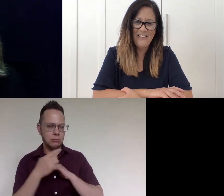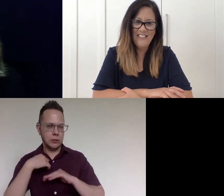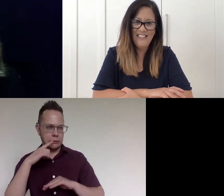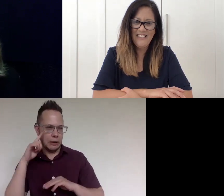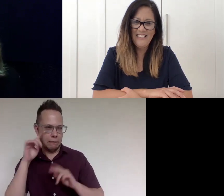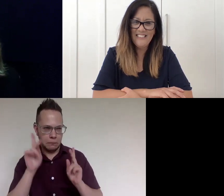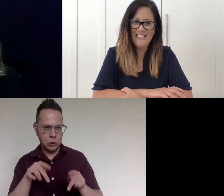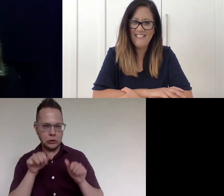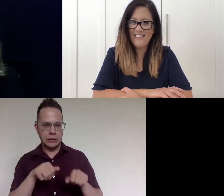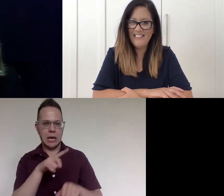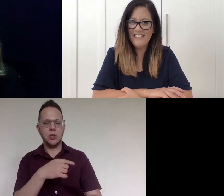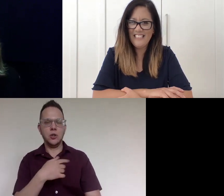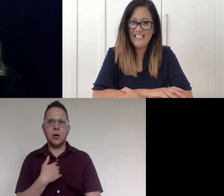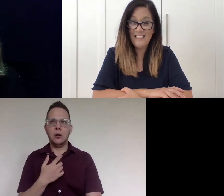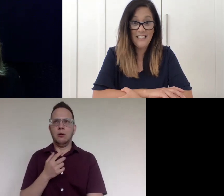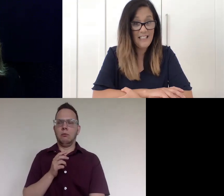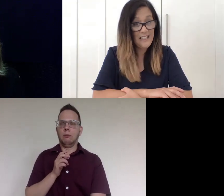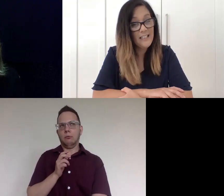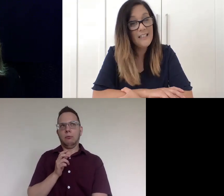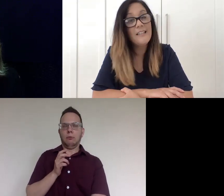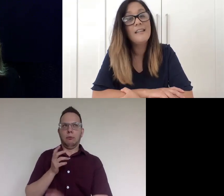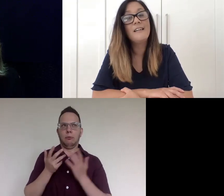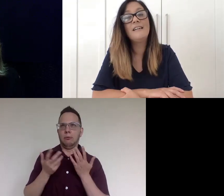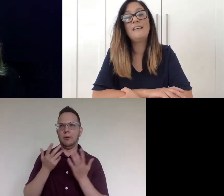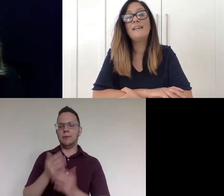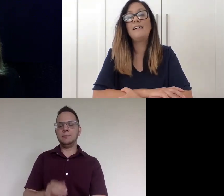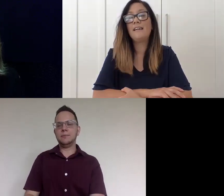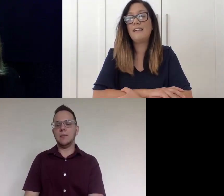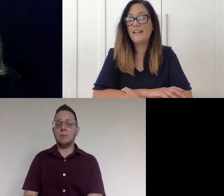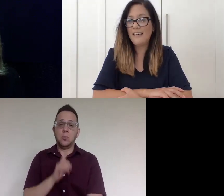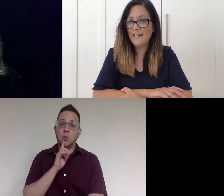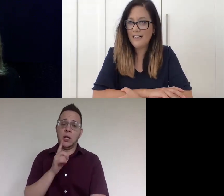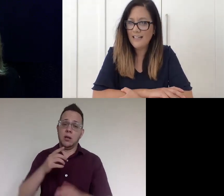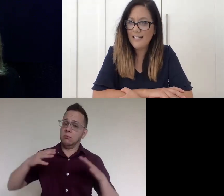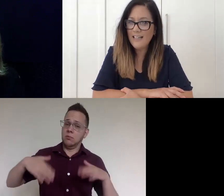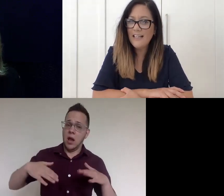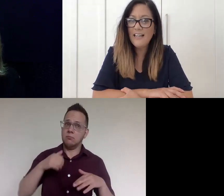it? And I know that he had kind of an agenda there, and I thought about it.